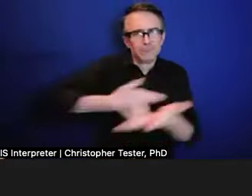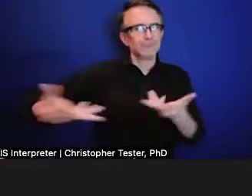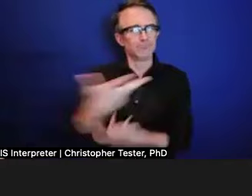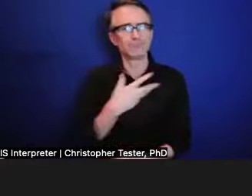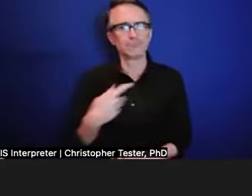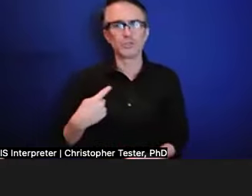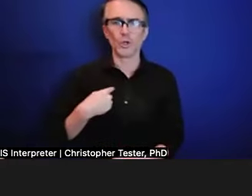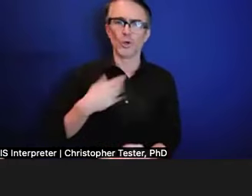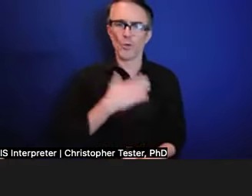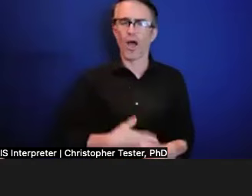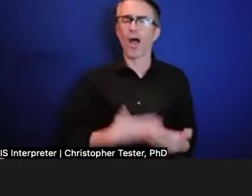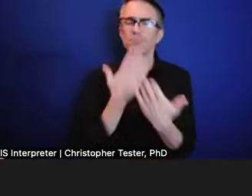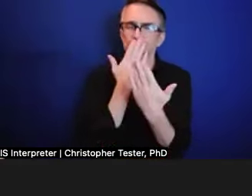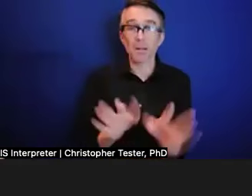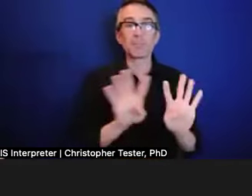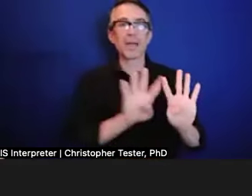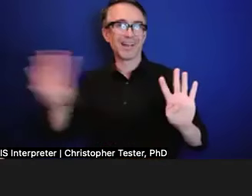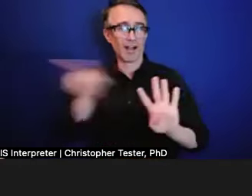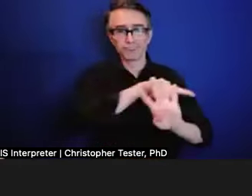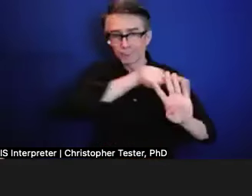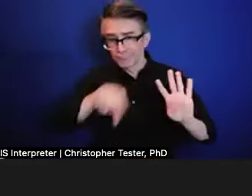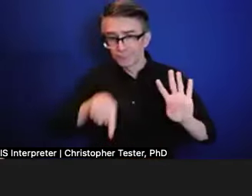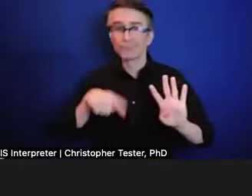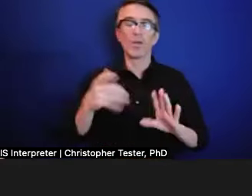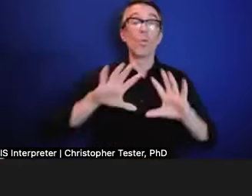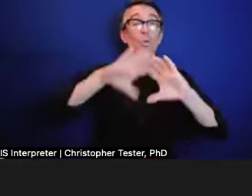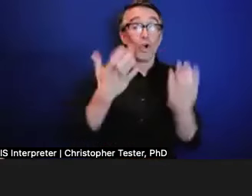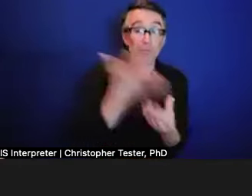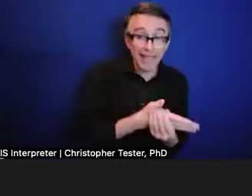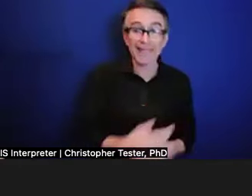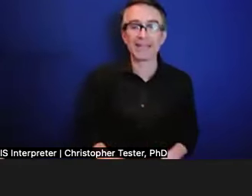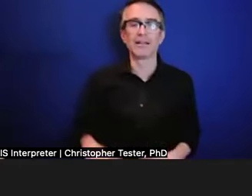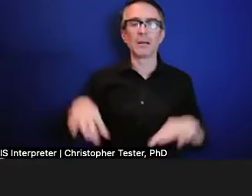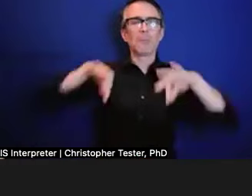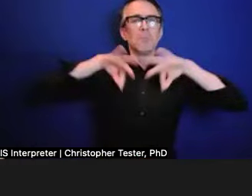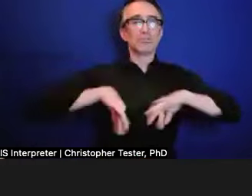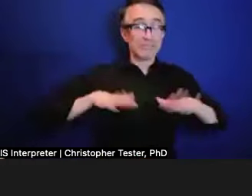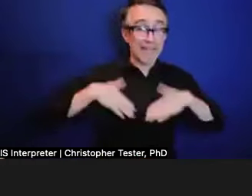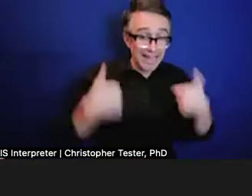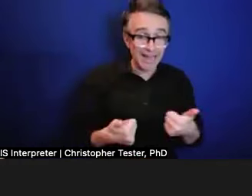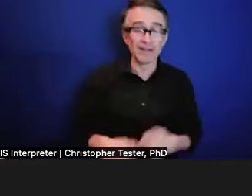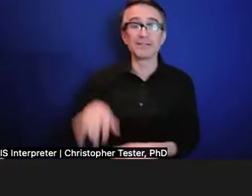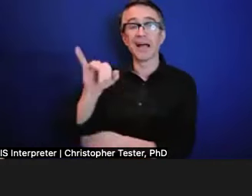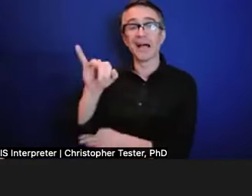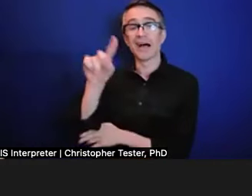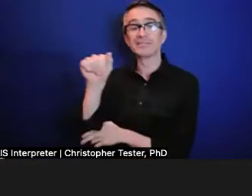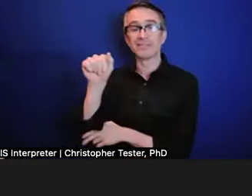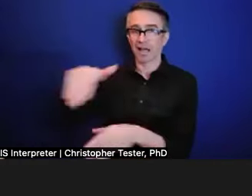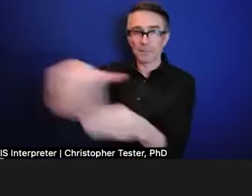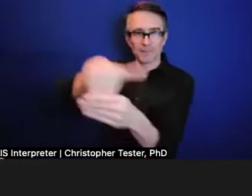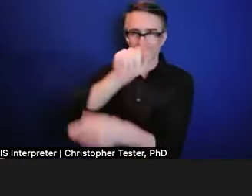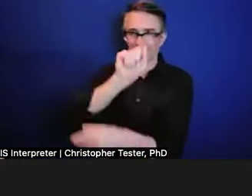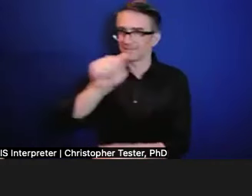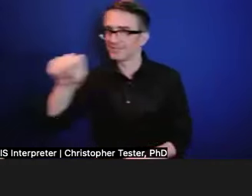Ministry of Health, Kenya, IDA members, for joining us on this International Day of Persons with Disabilities. I wish you